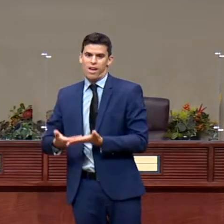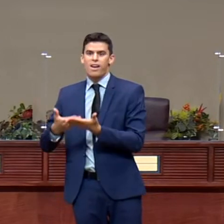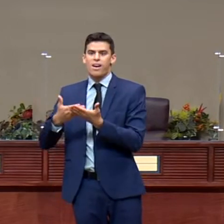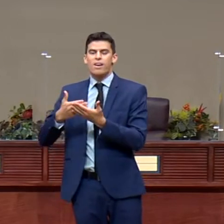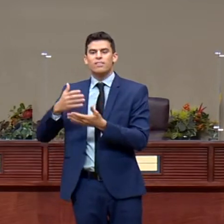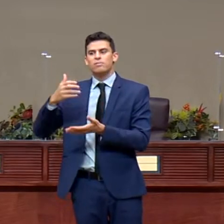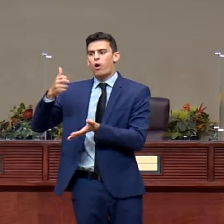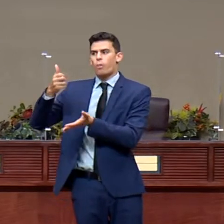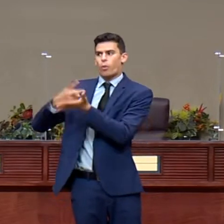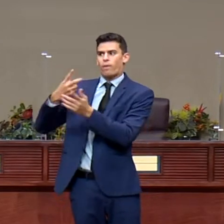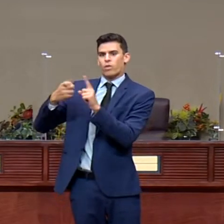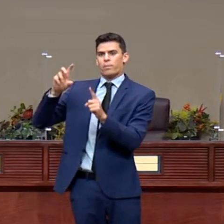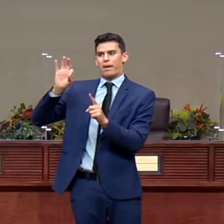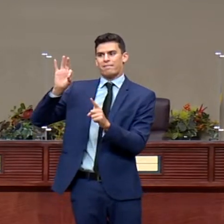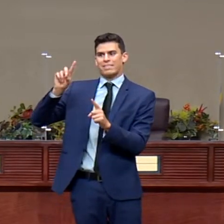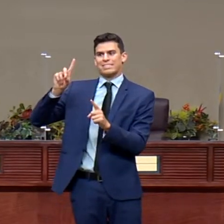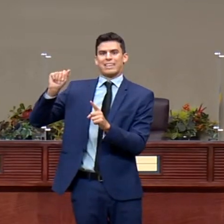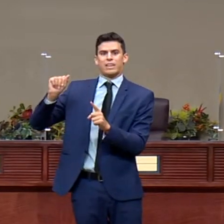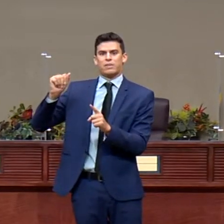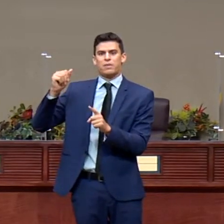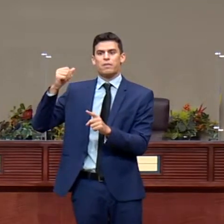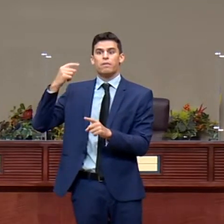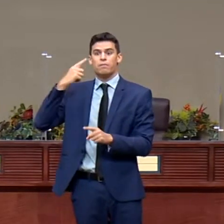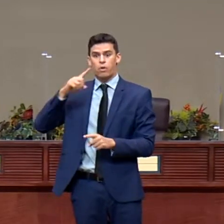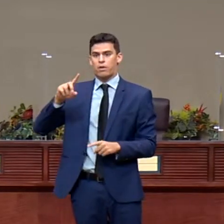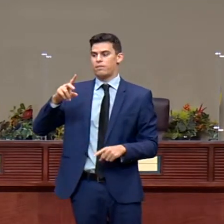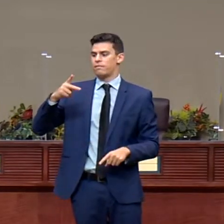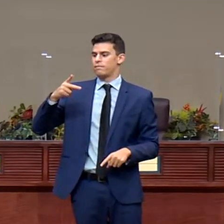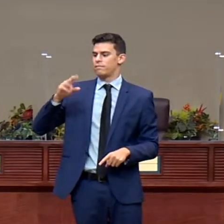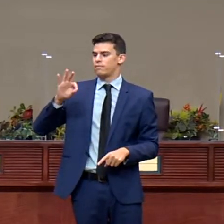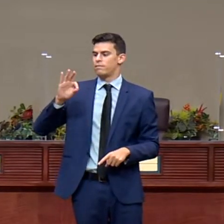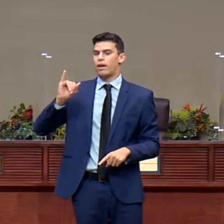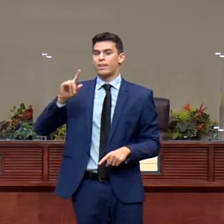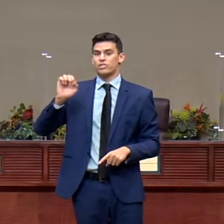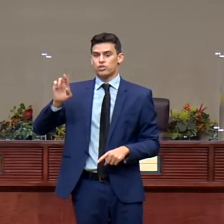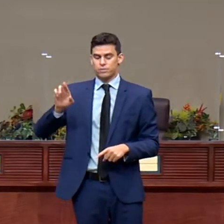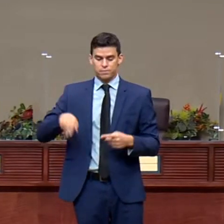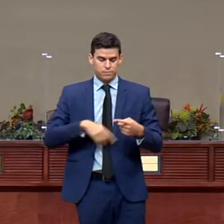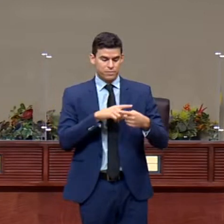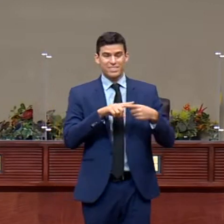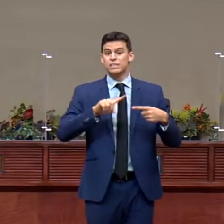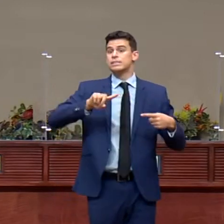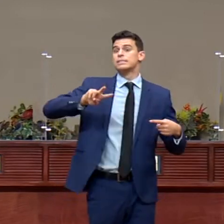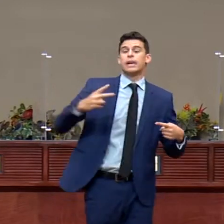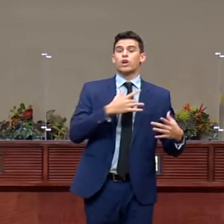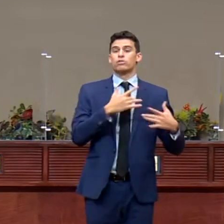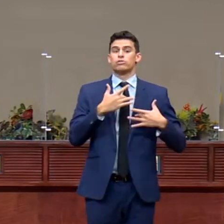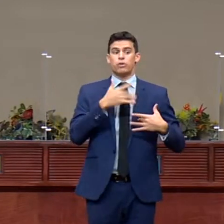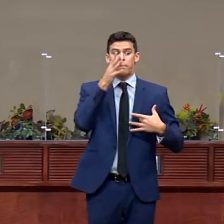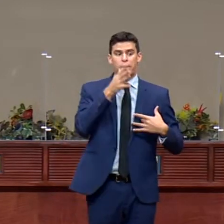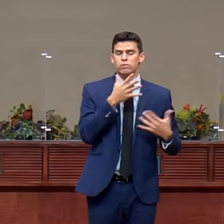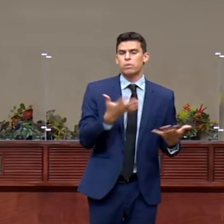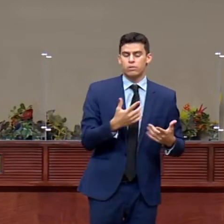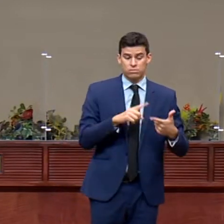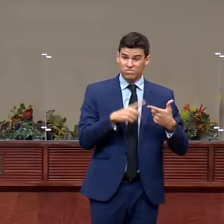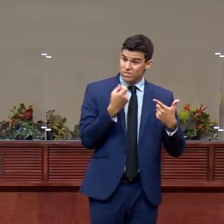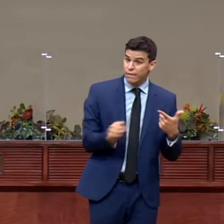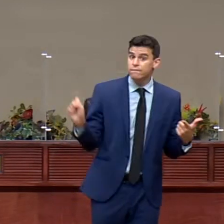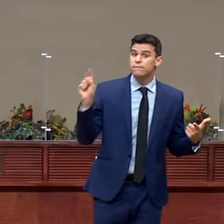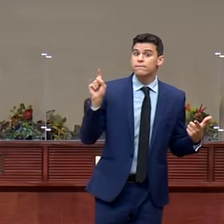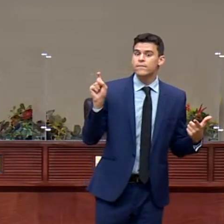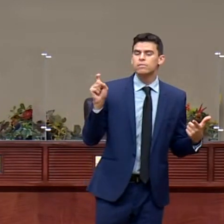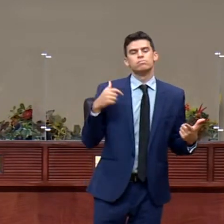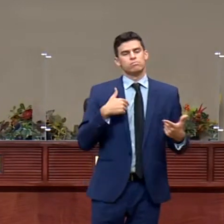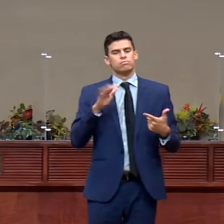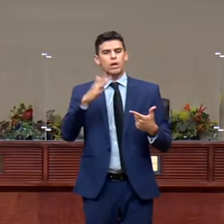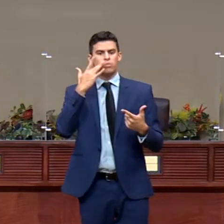and Pfizer in the next 2 weeks or so. Is it safe? That's why the trials have been done.